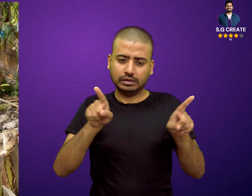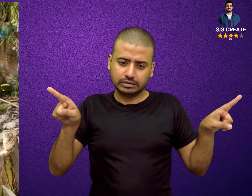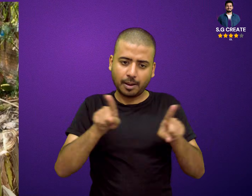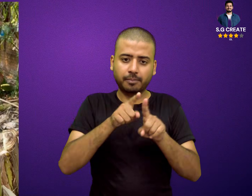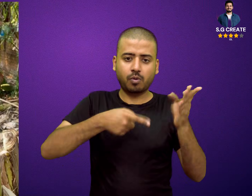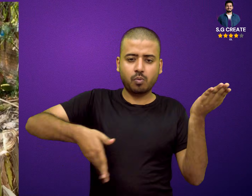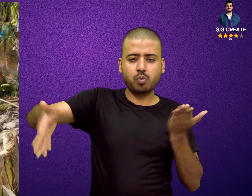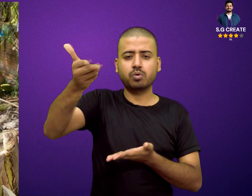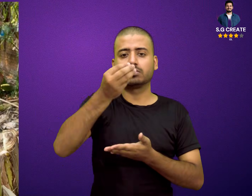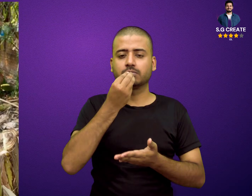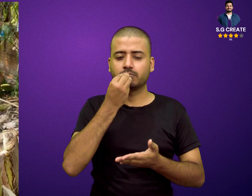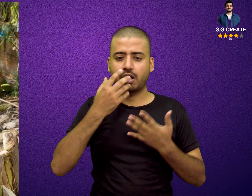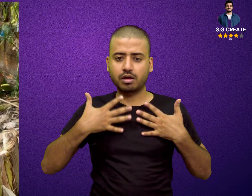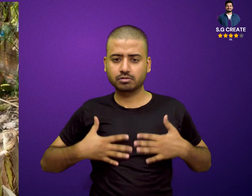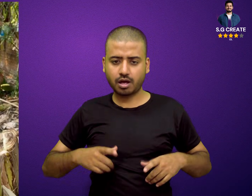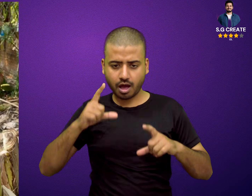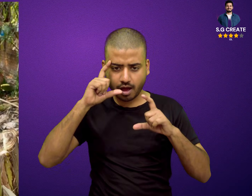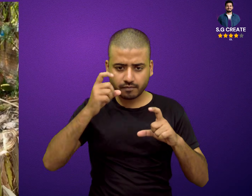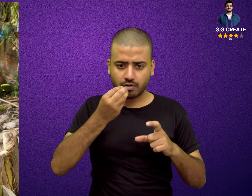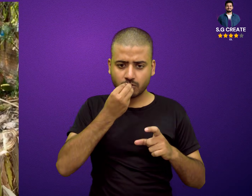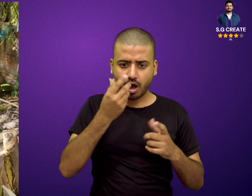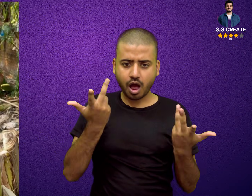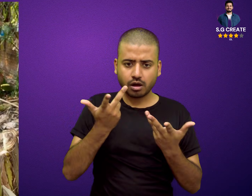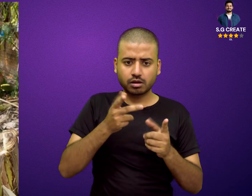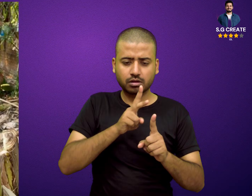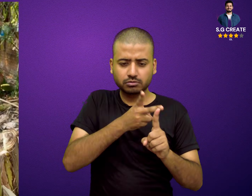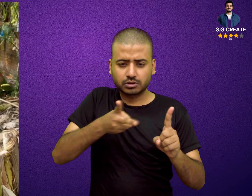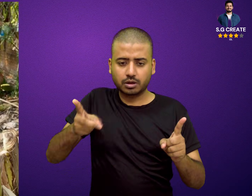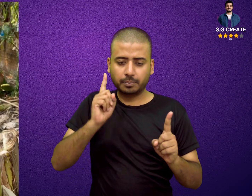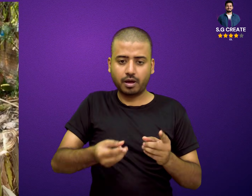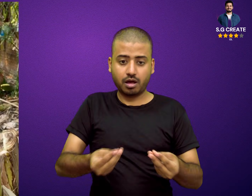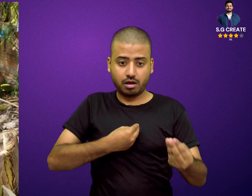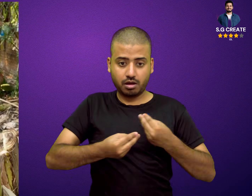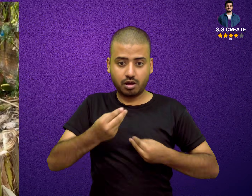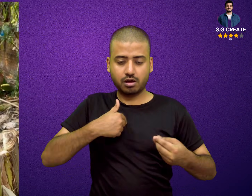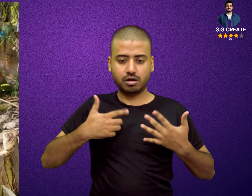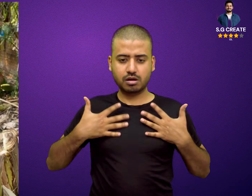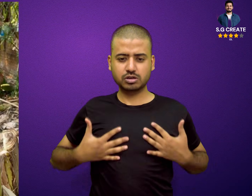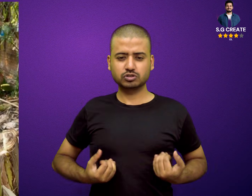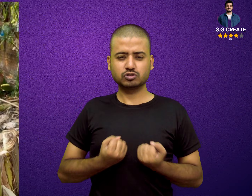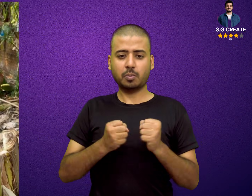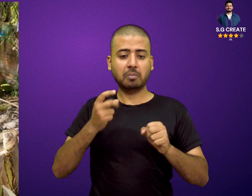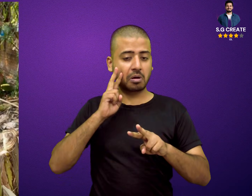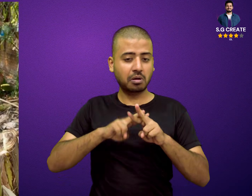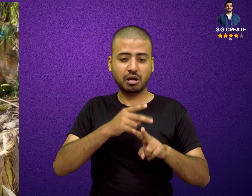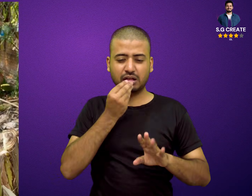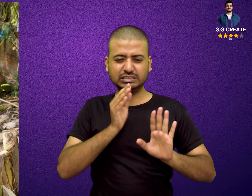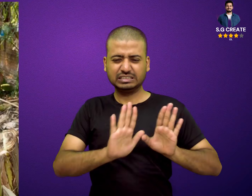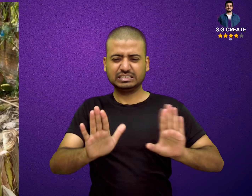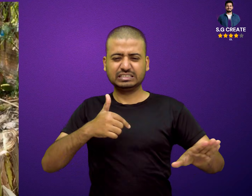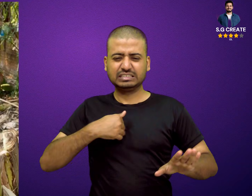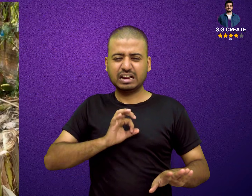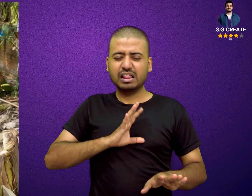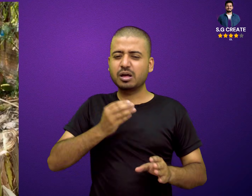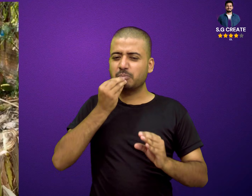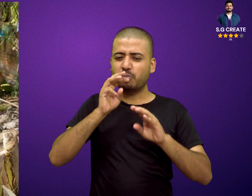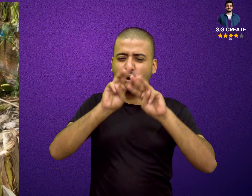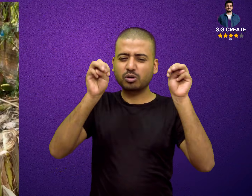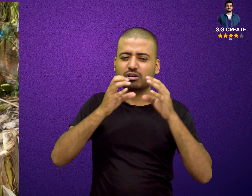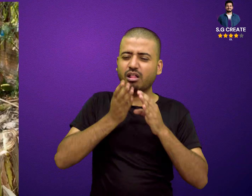black. Blend the soaked pieces with fresh drinking water until smooth. Strain the mixture thoroughly using a fine mesh or